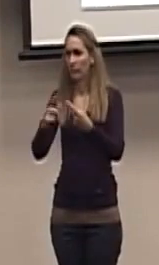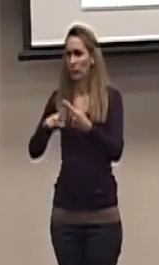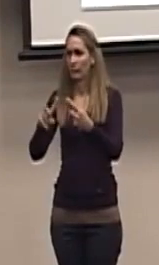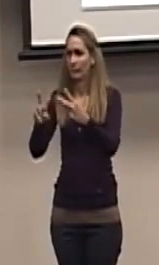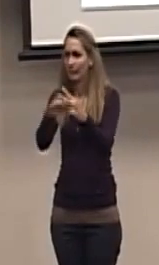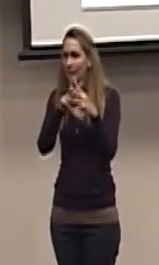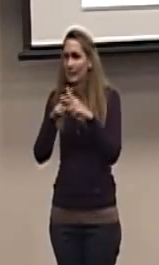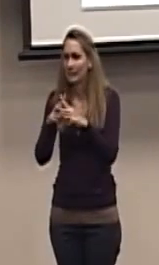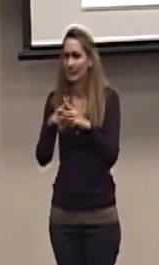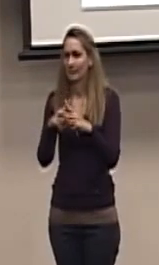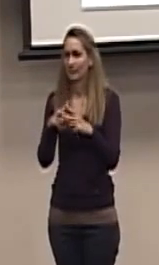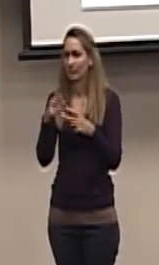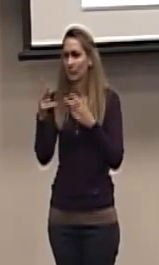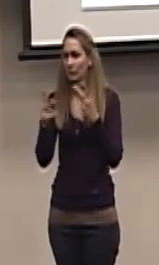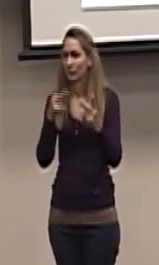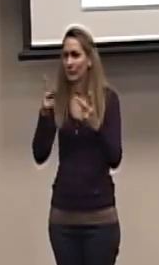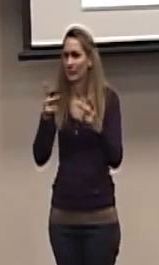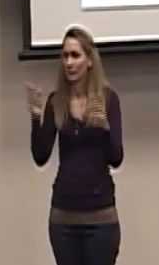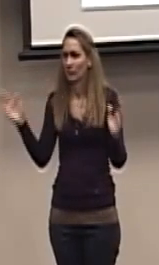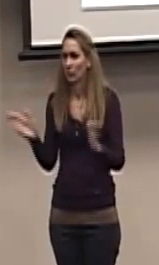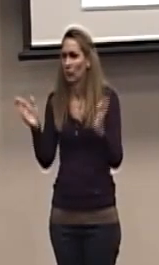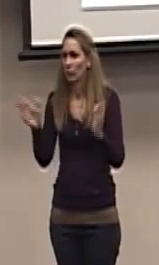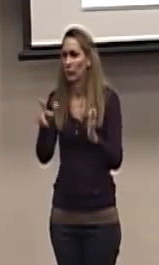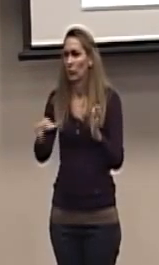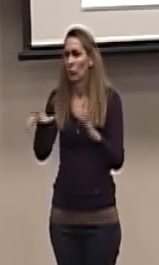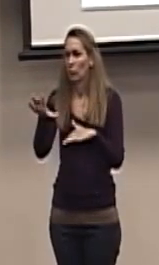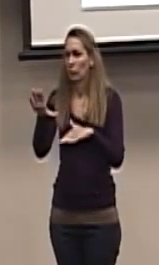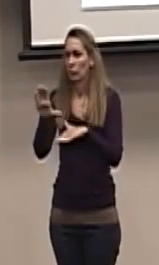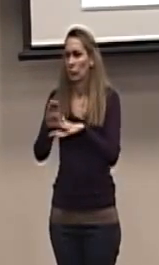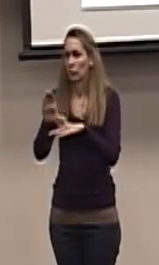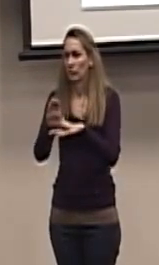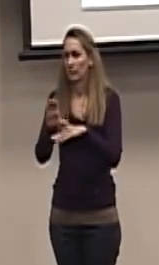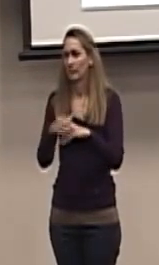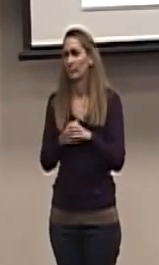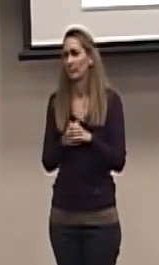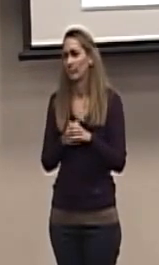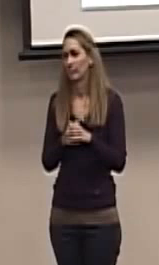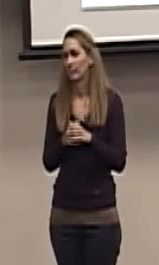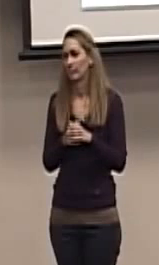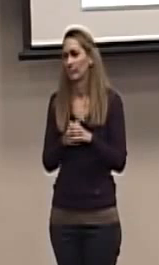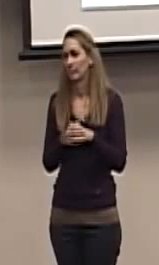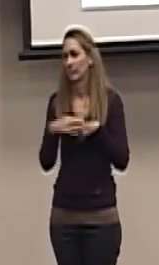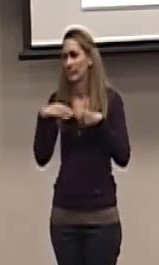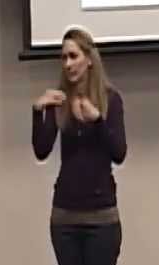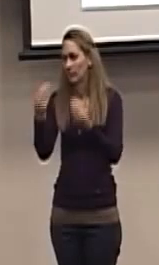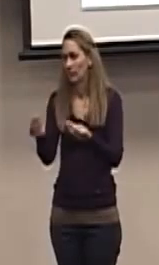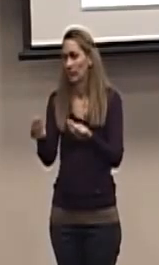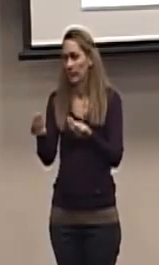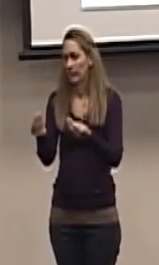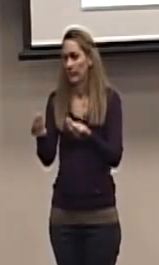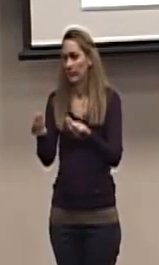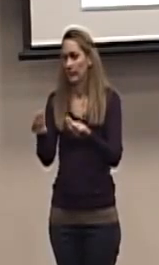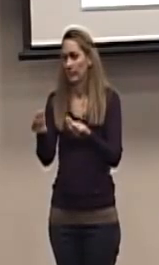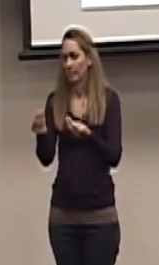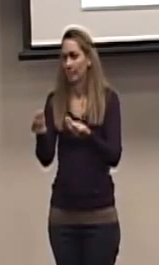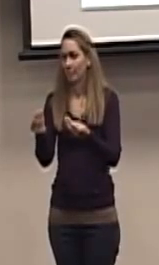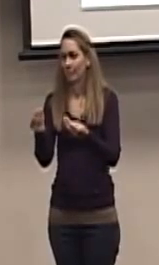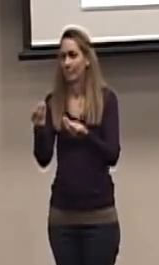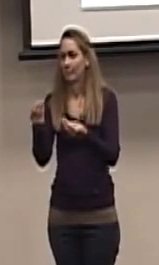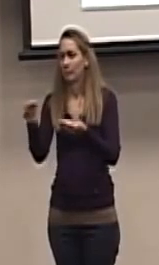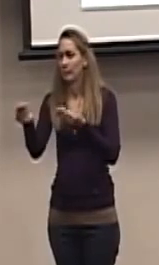churches to encourage our ministers on the field and also give them the necessary